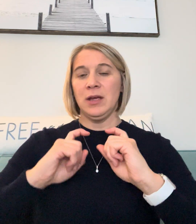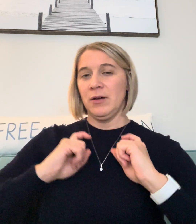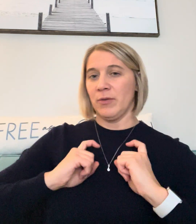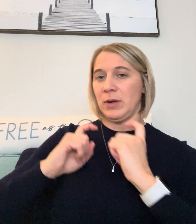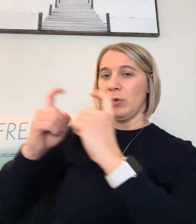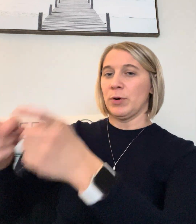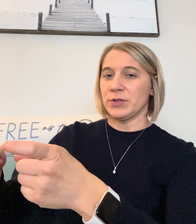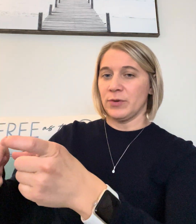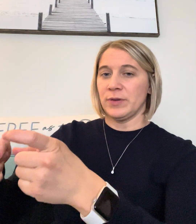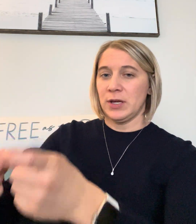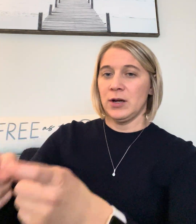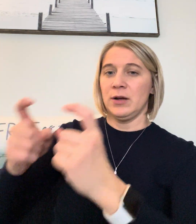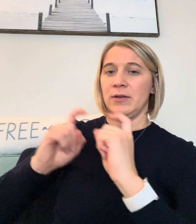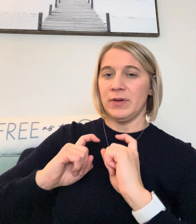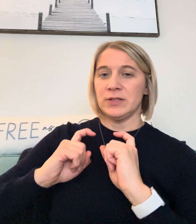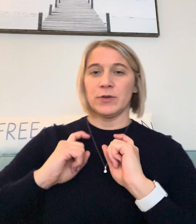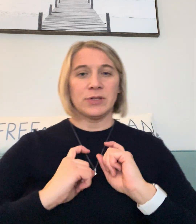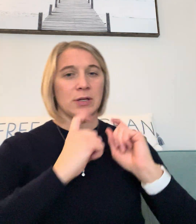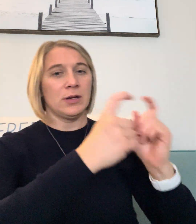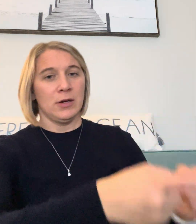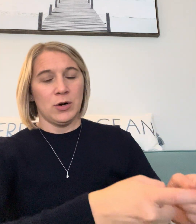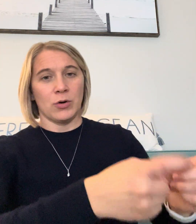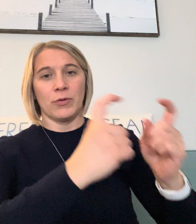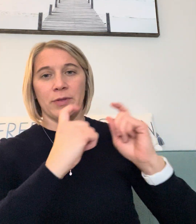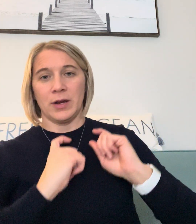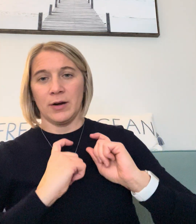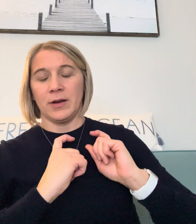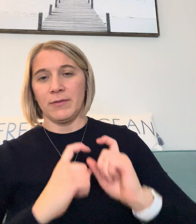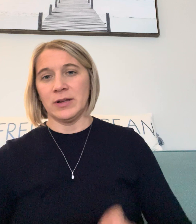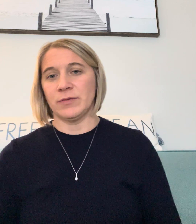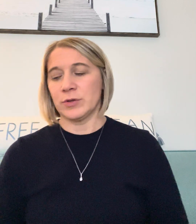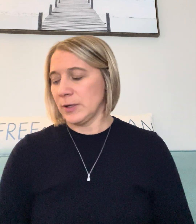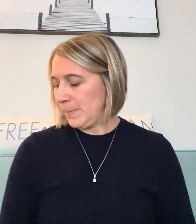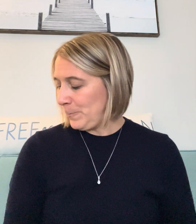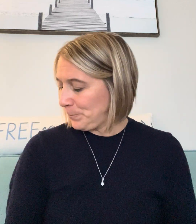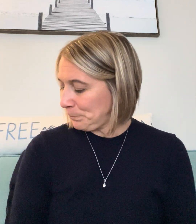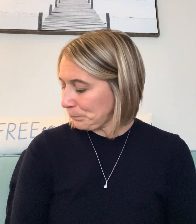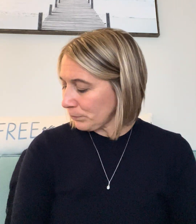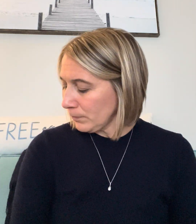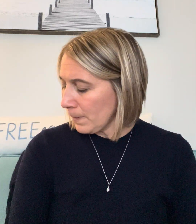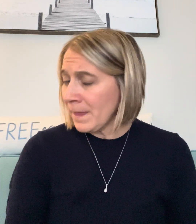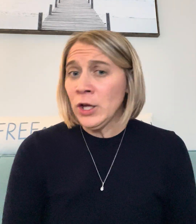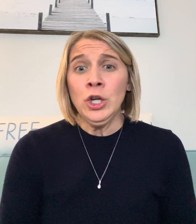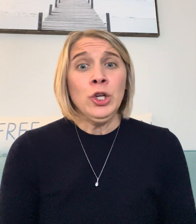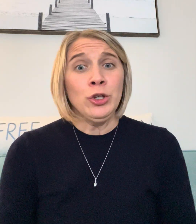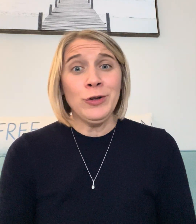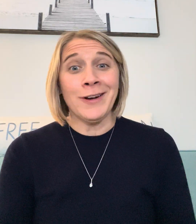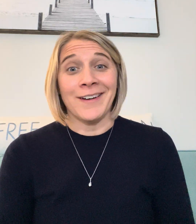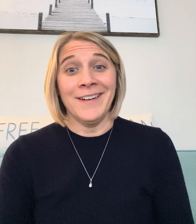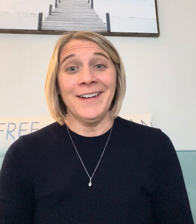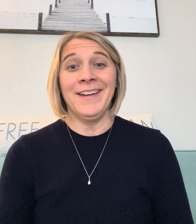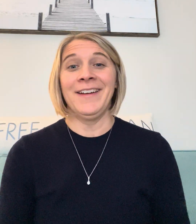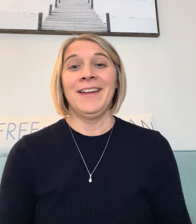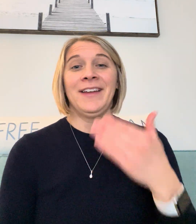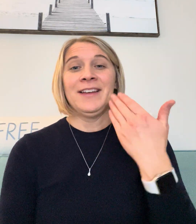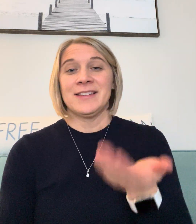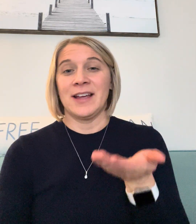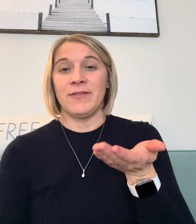from me to a person over there, and vice versa, or over there, and vice versa. New year. Sign for